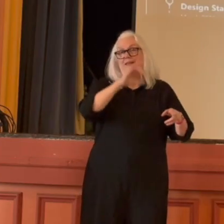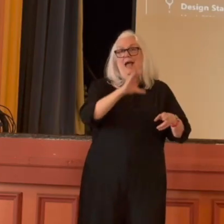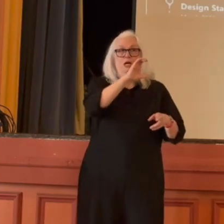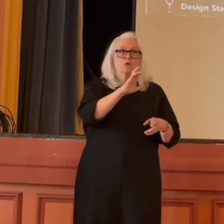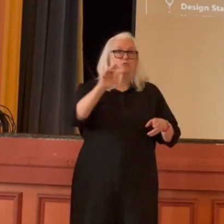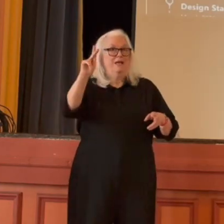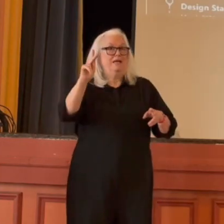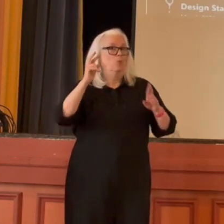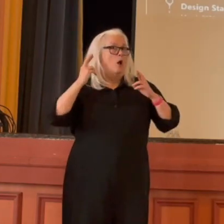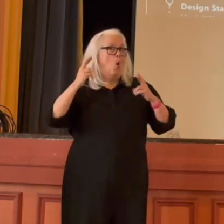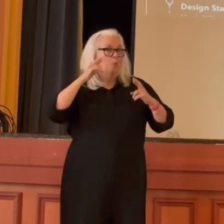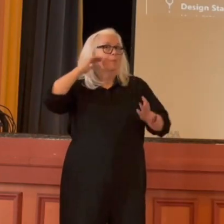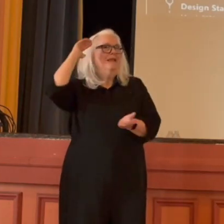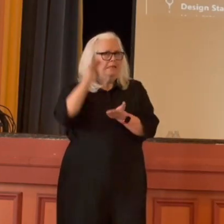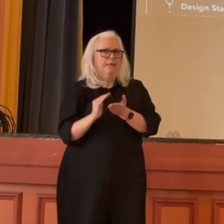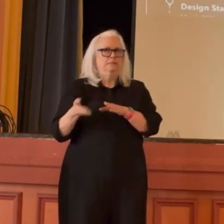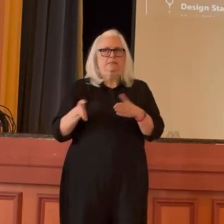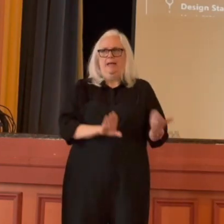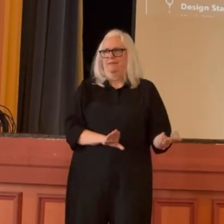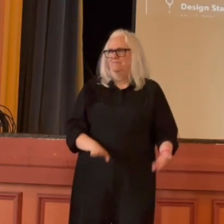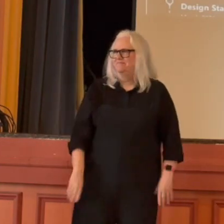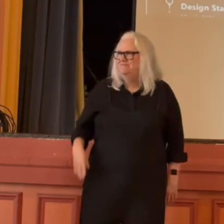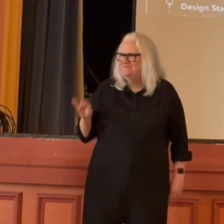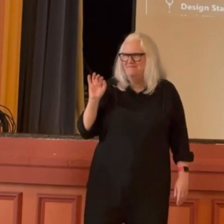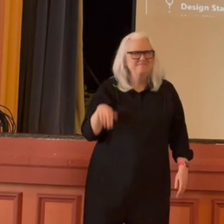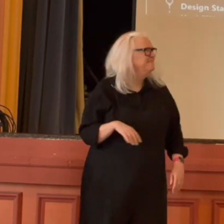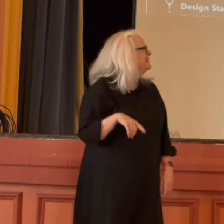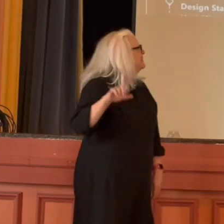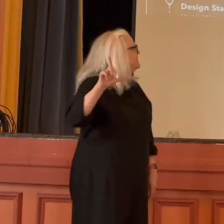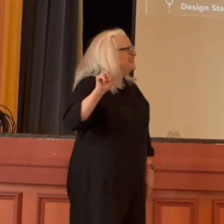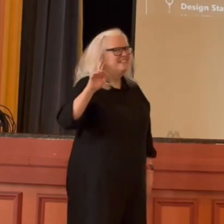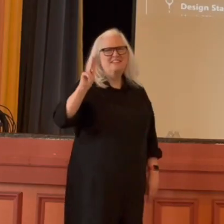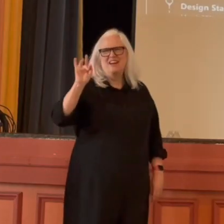dead. So then we have Larkin and Roseville.